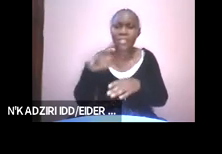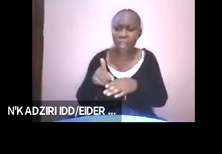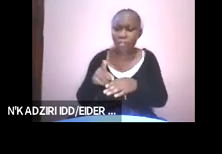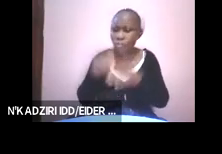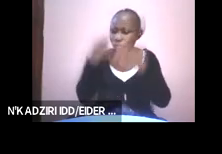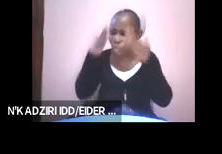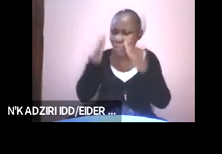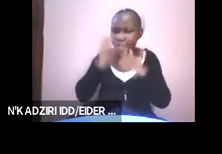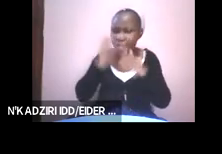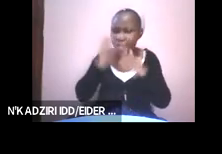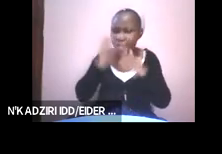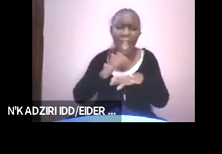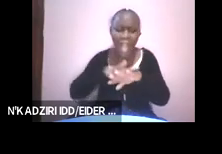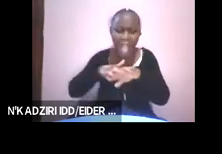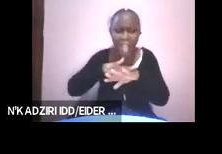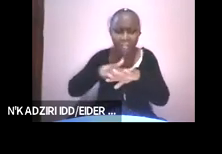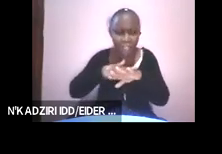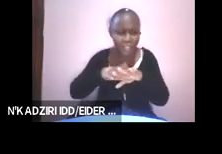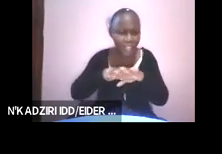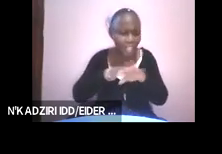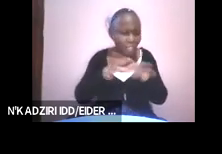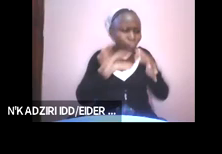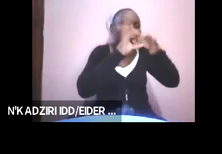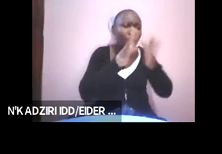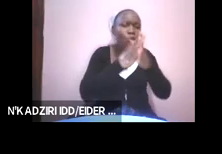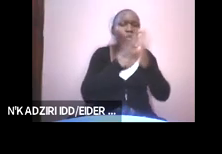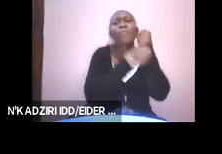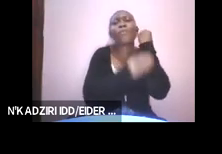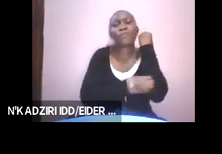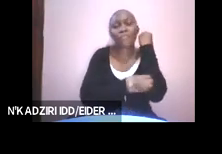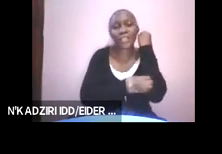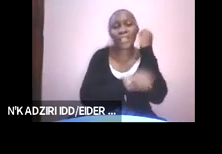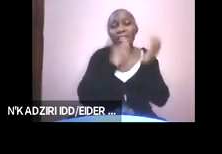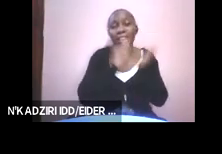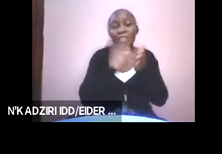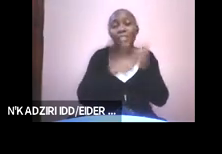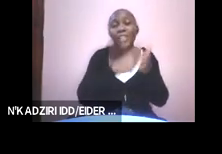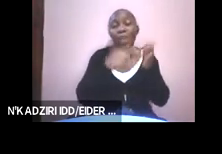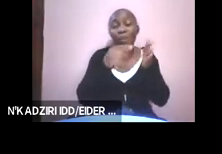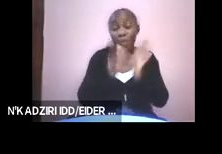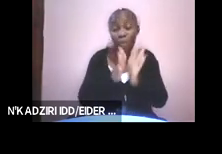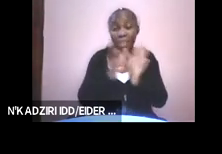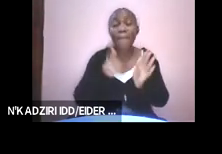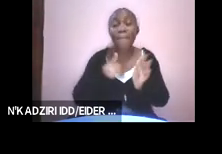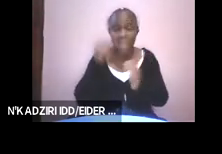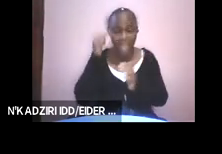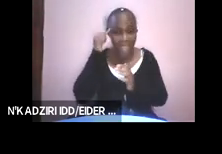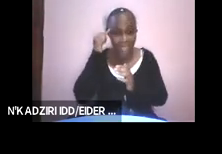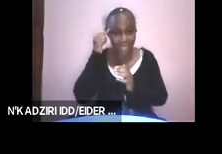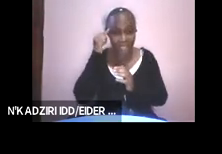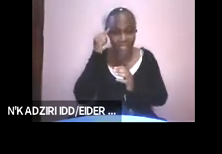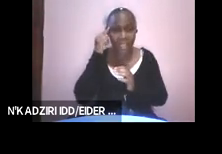which is not so. I think it wasn't so. So I think this will also go a long way